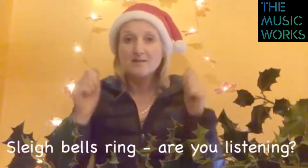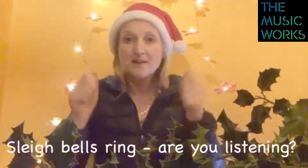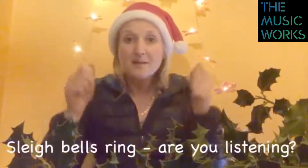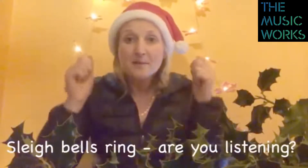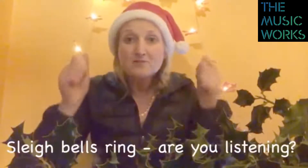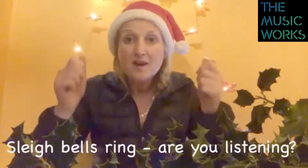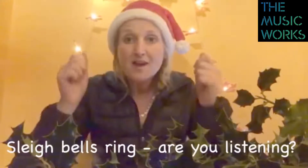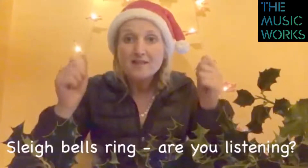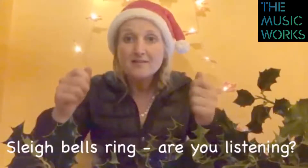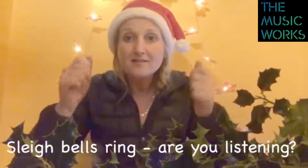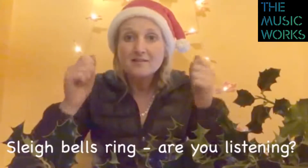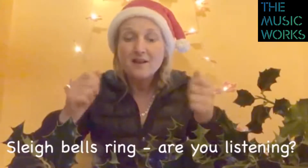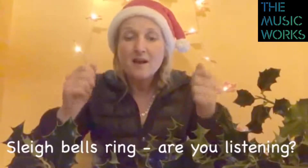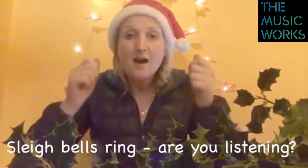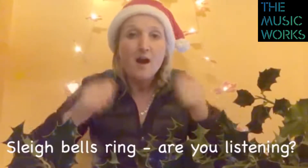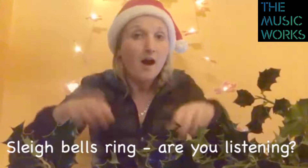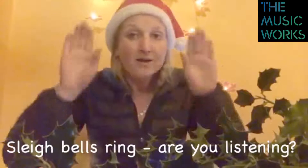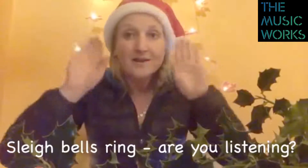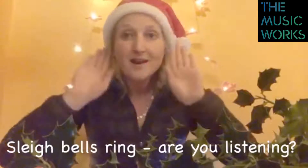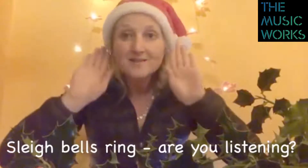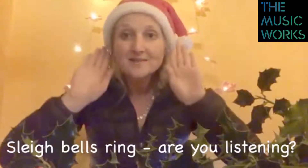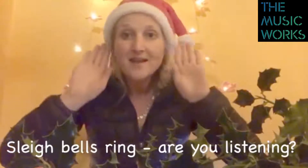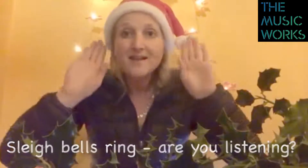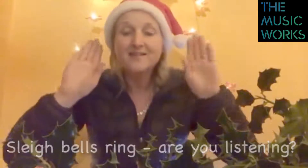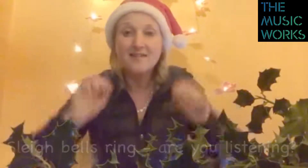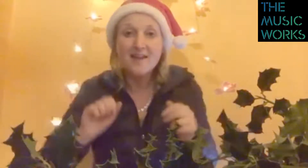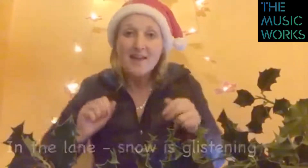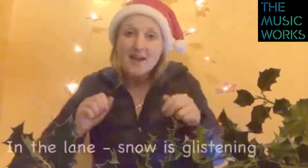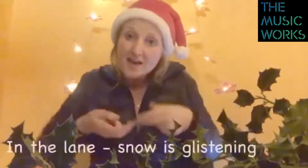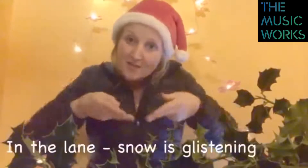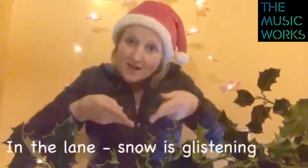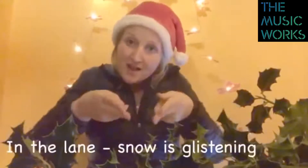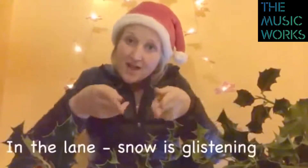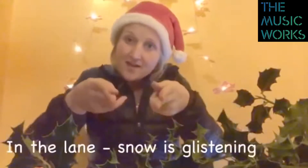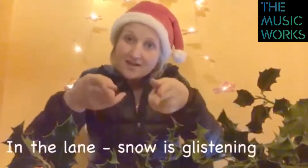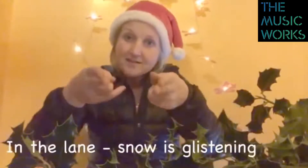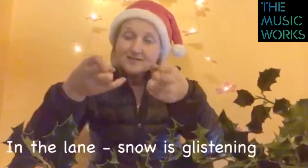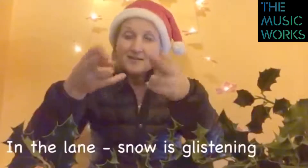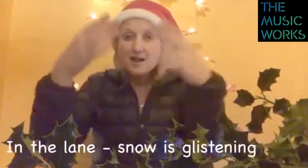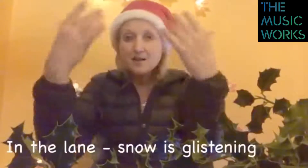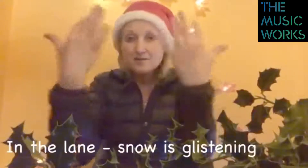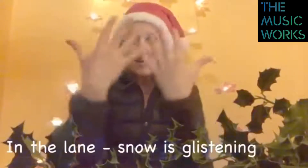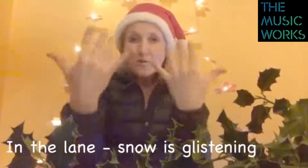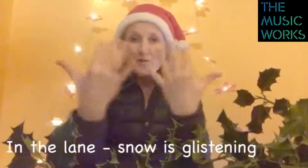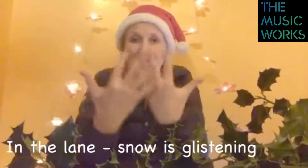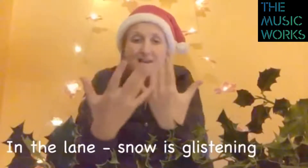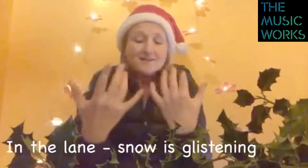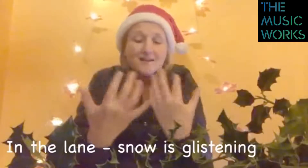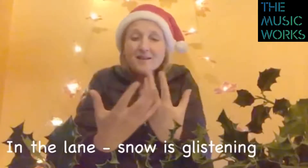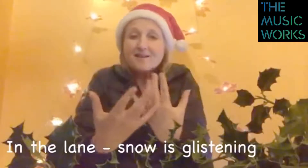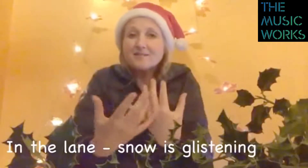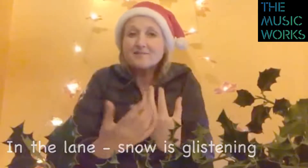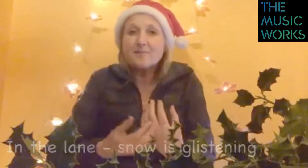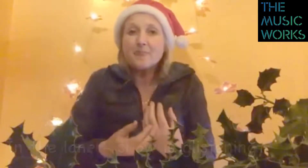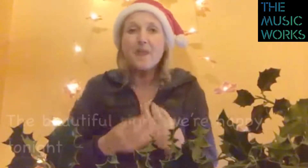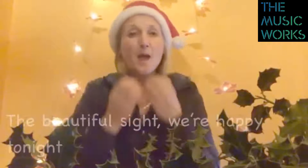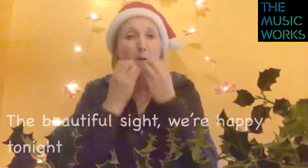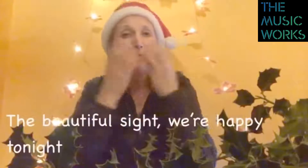Sleigh bells ring, are you listening? In the lane, snow is glistening. The